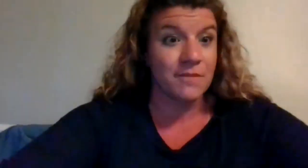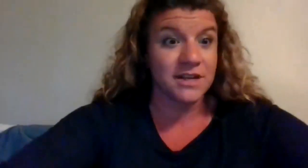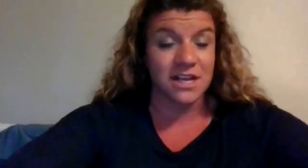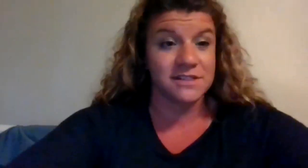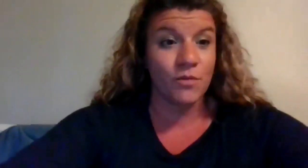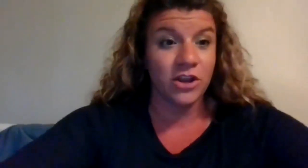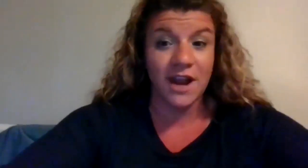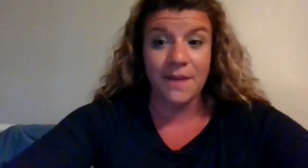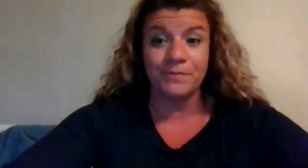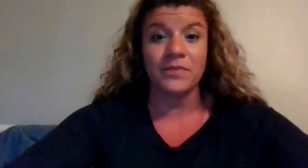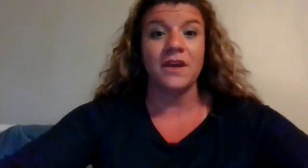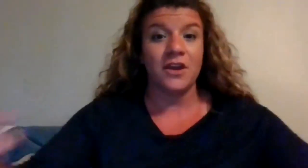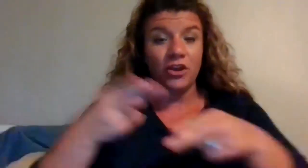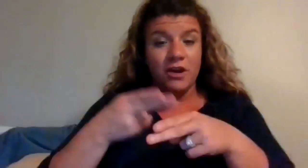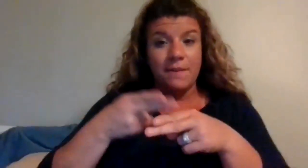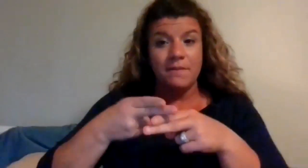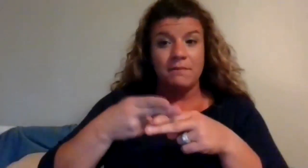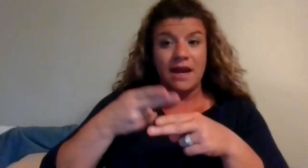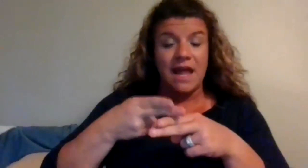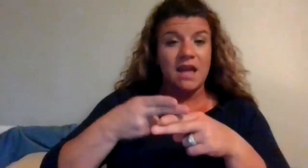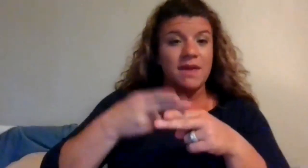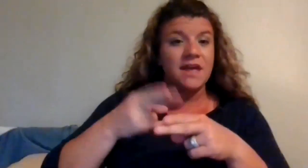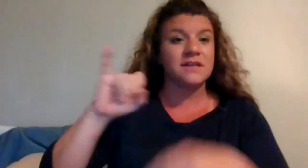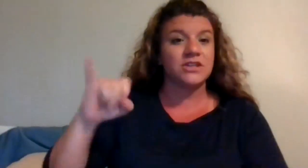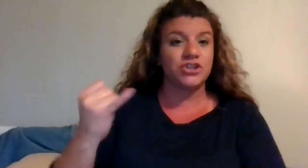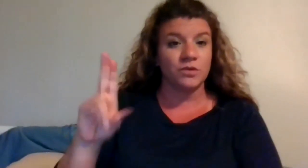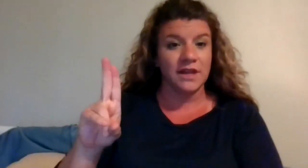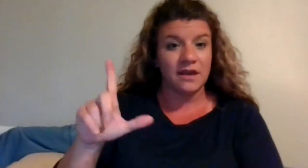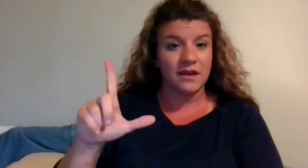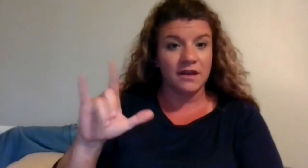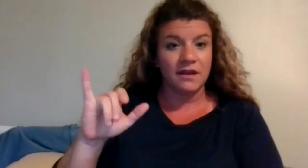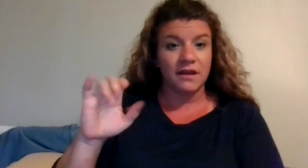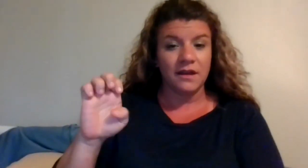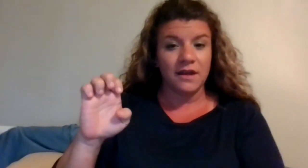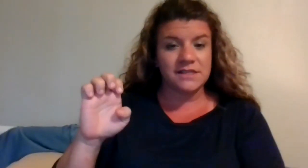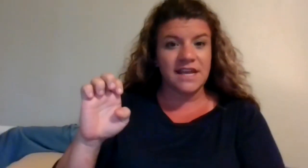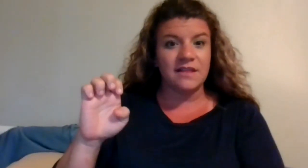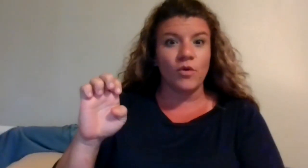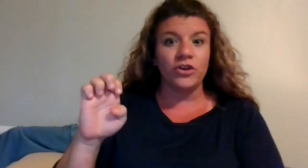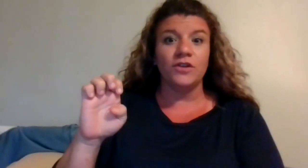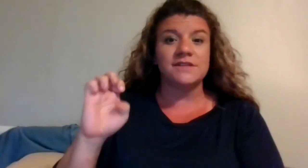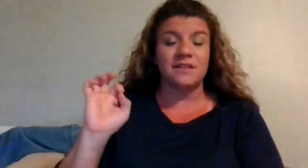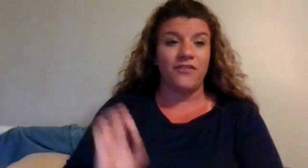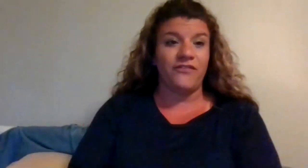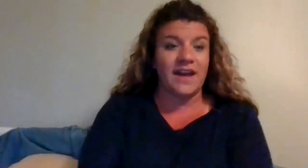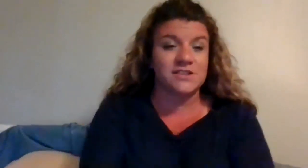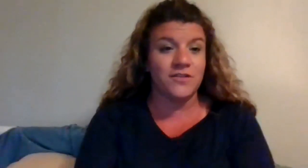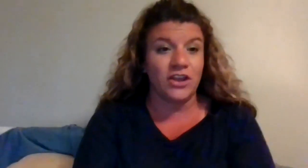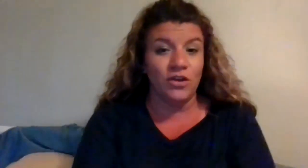tell someone your name. Your name. My name is Julie. And see, the more you use it, the faster that you will